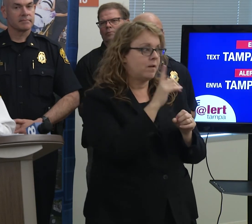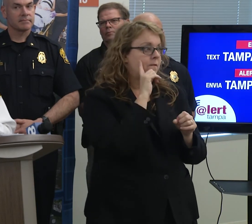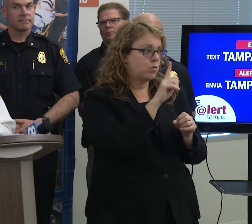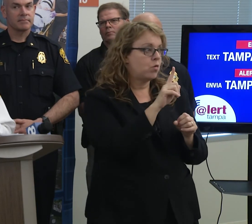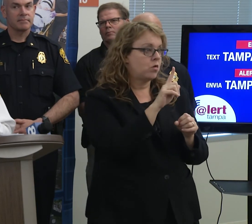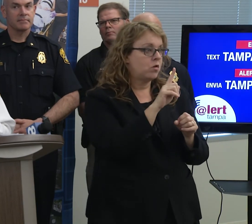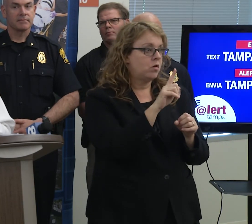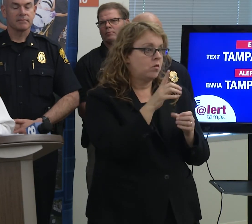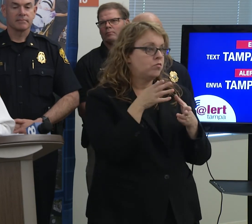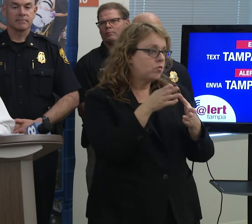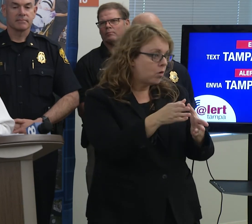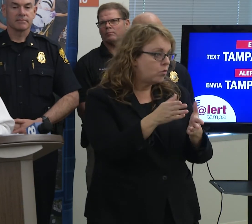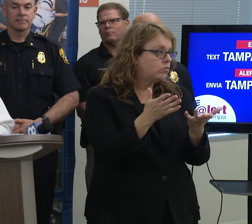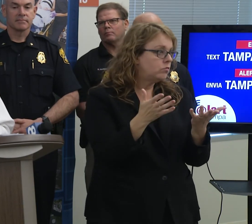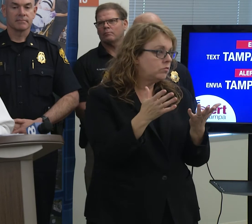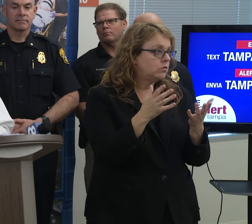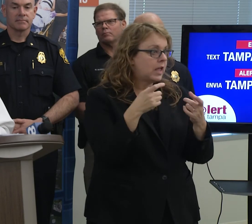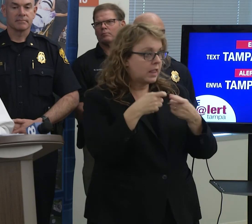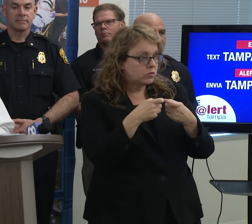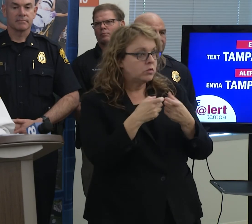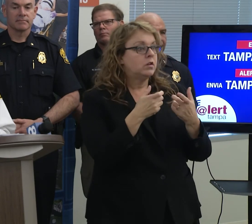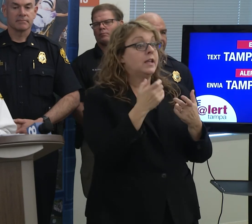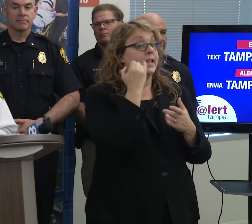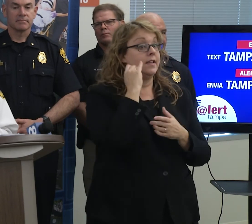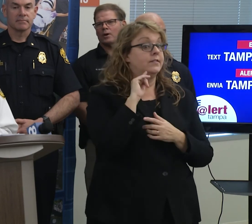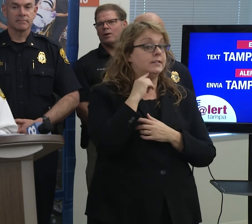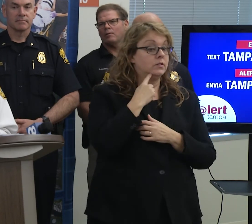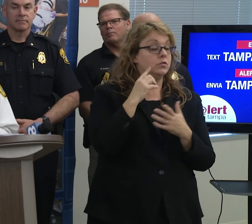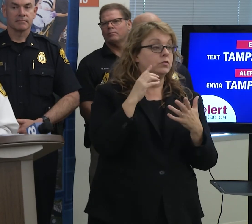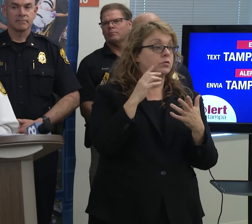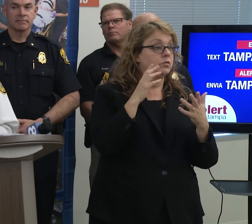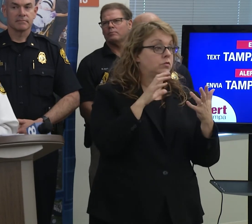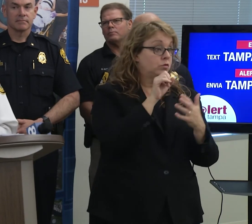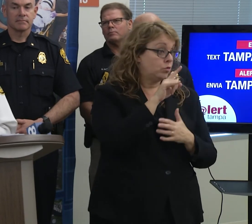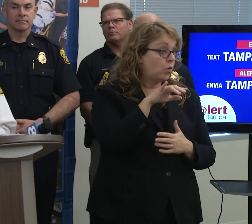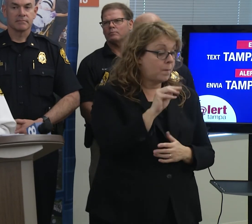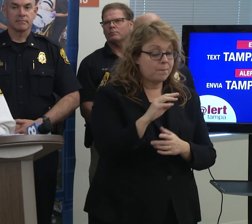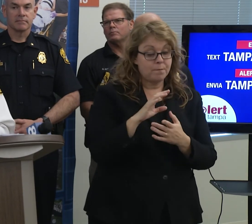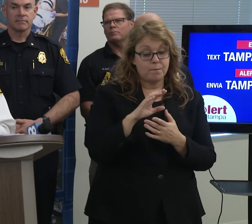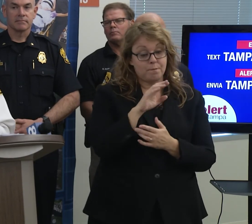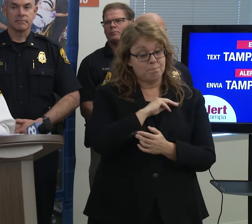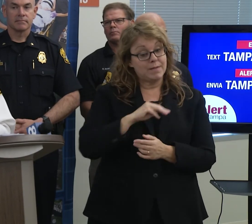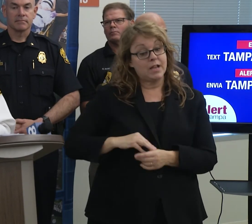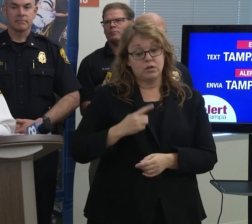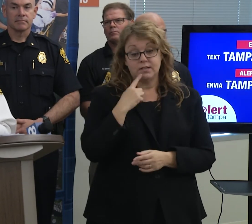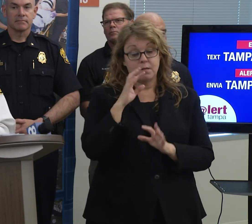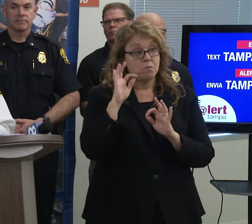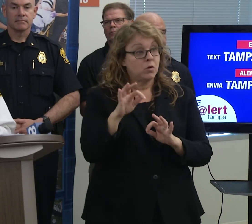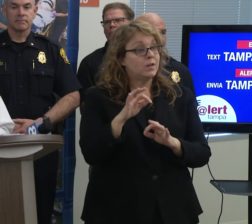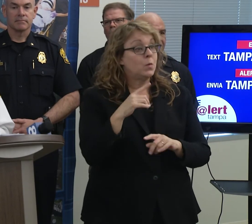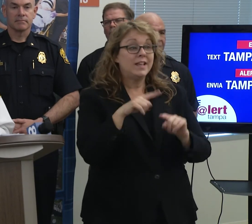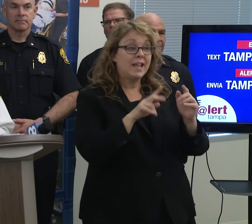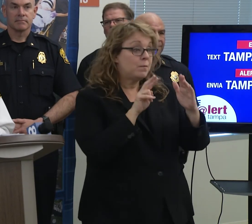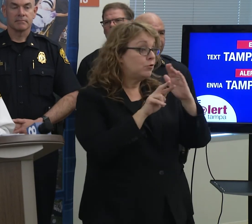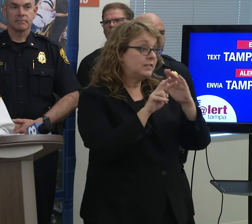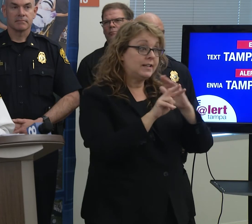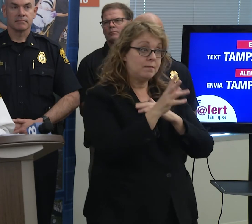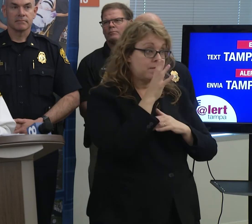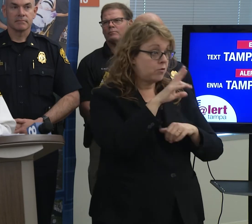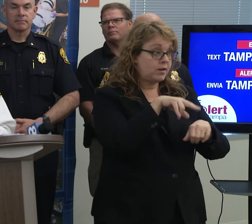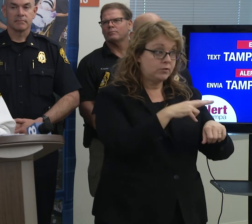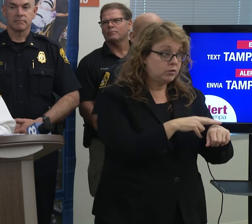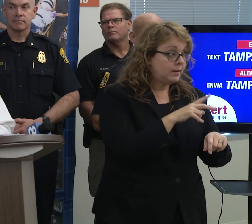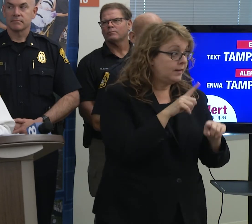want to be if it is an intense storm. And again, the mayor said it succinctly, we can't predict Mother